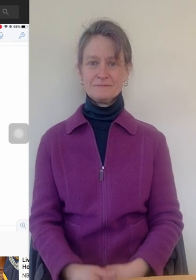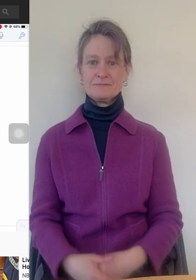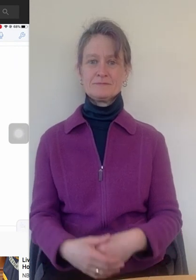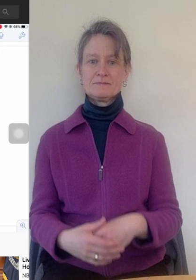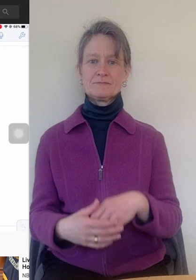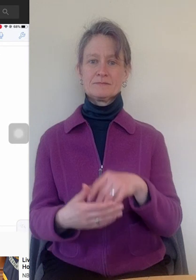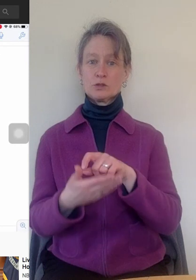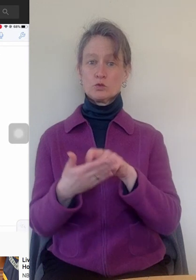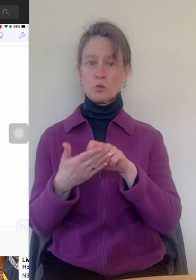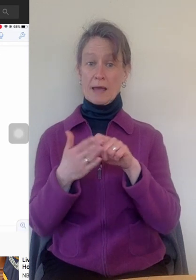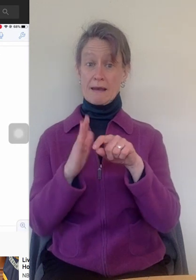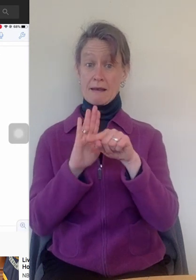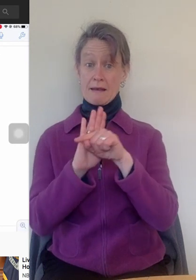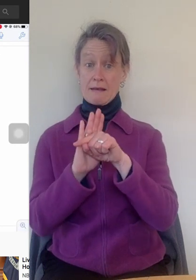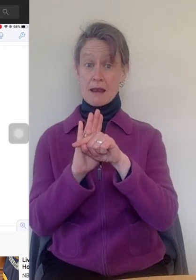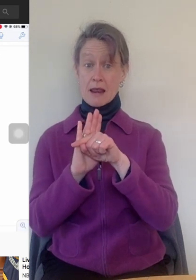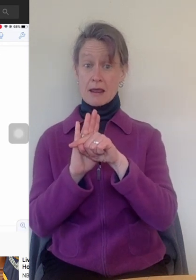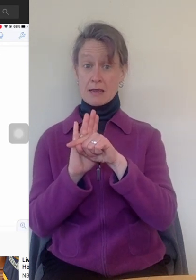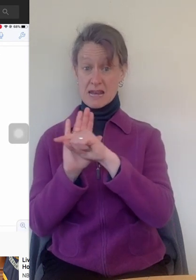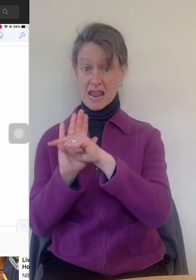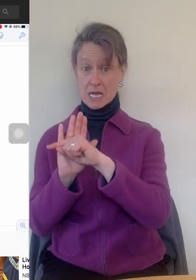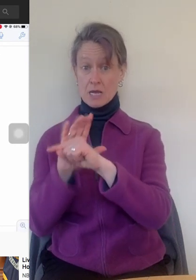negative positive 4